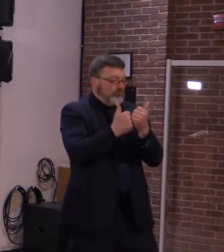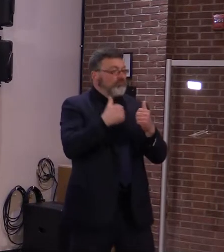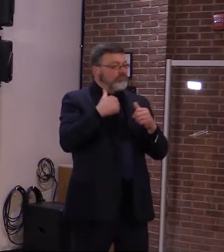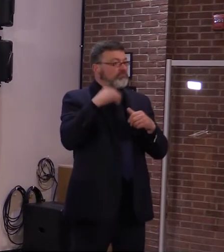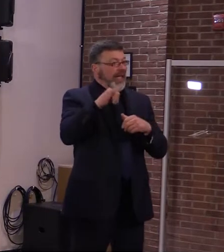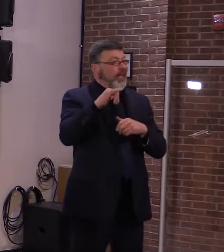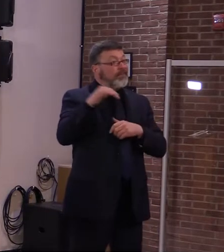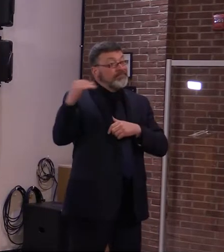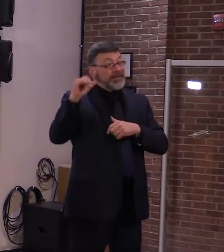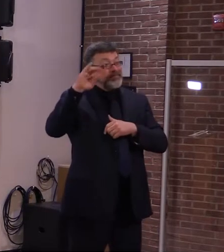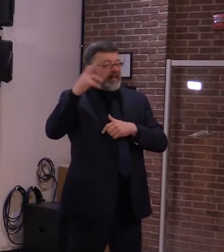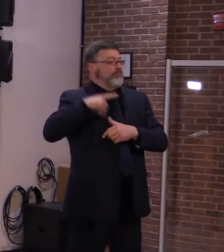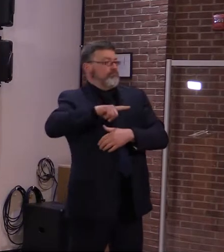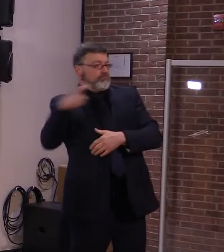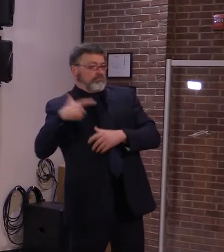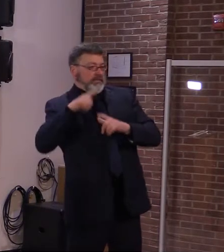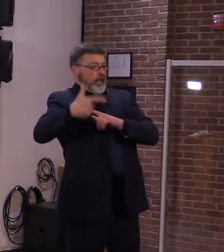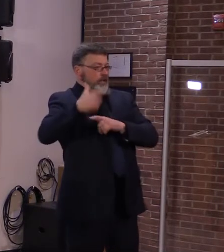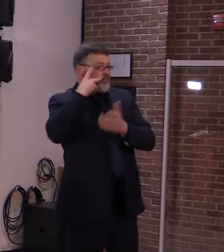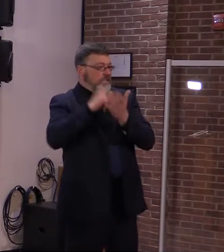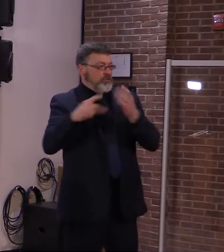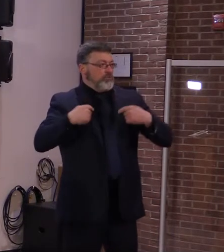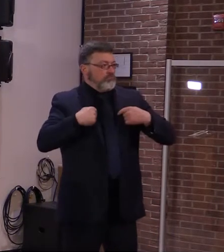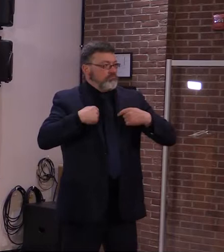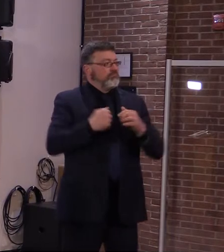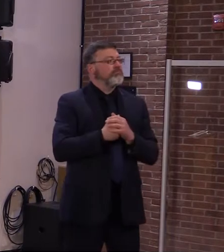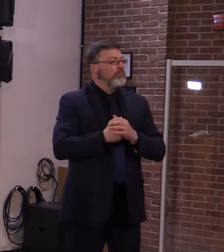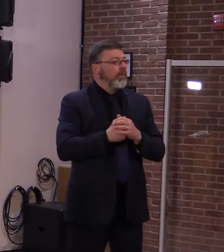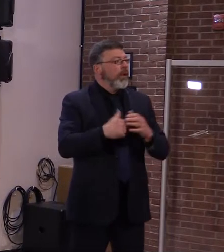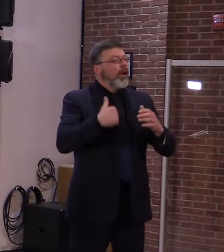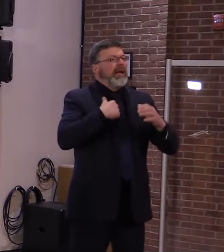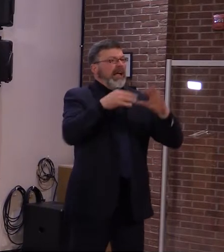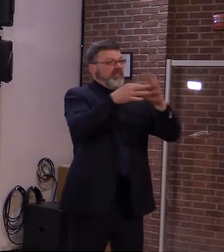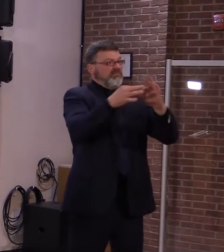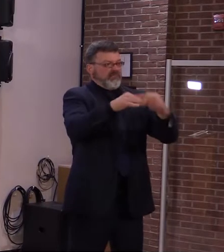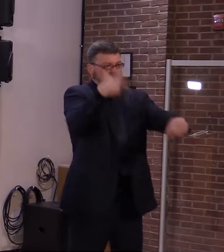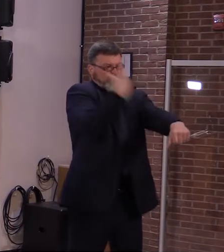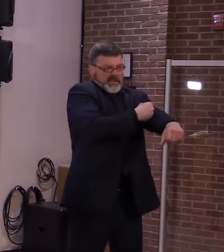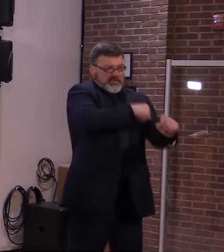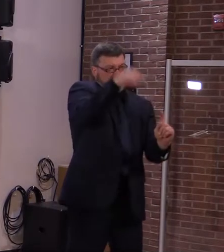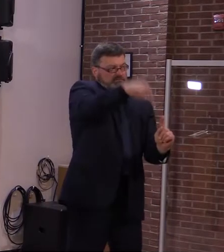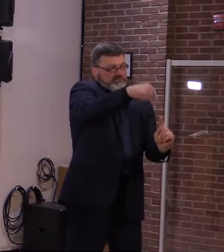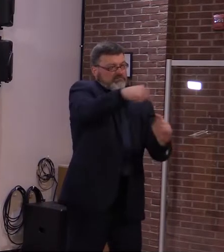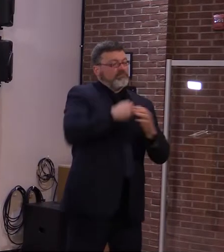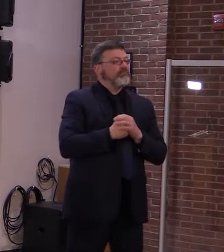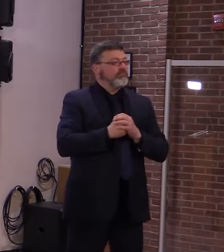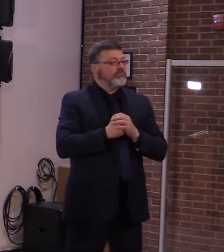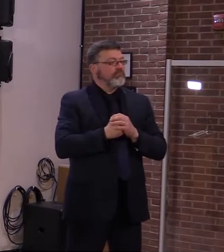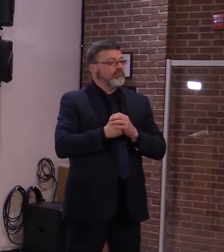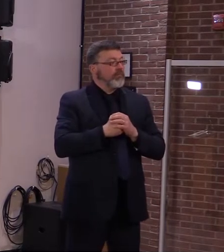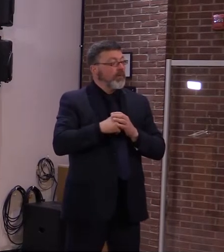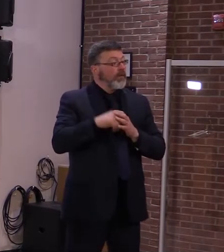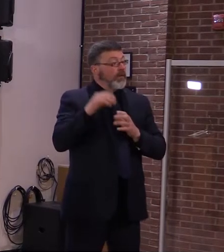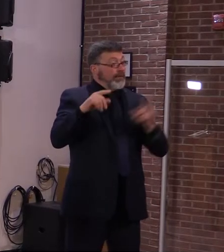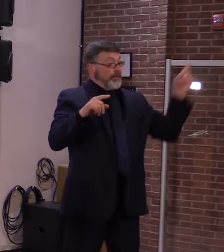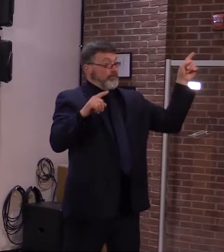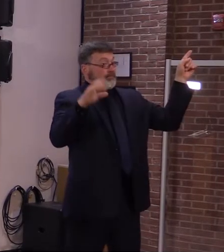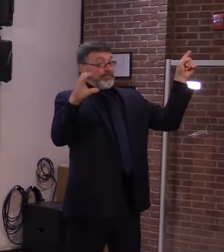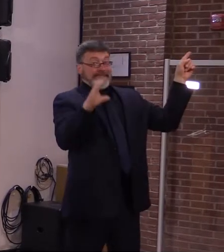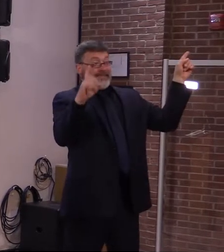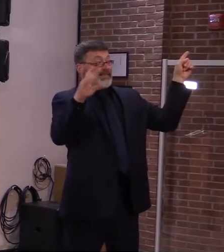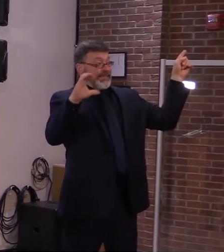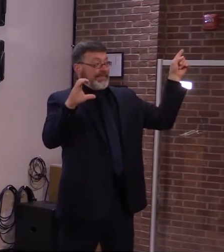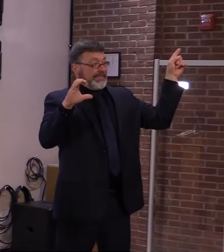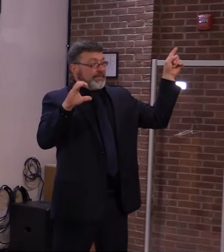with vaccinations. As it's already been mentioned, the CDC's Advisory Committee on Immunization Practices is